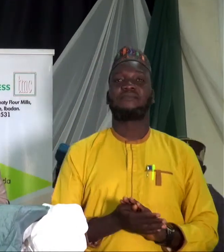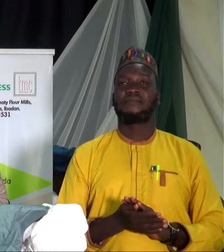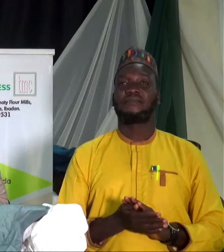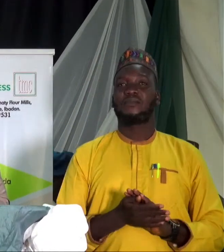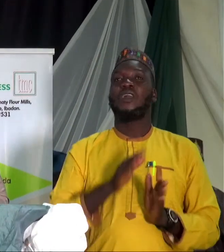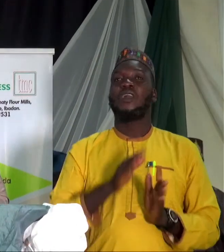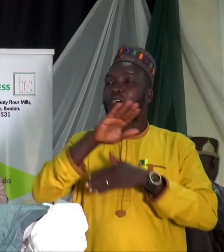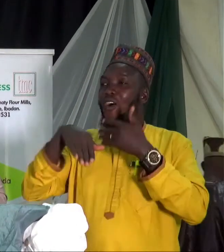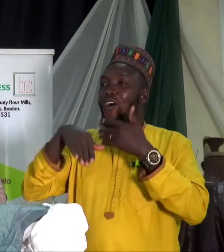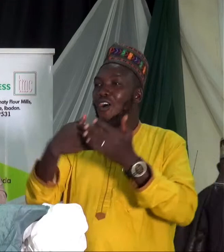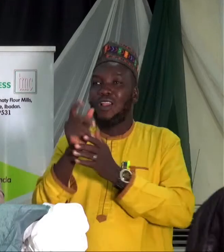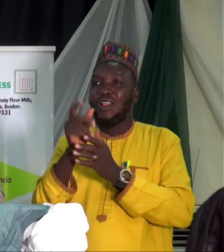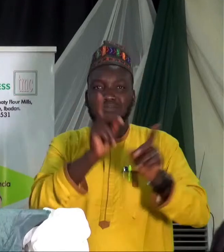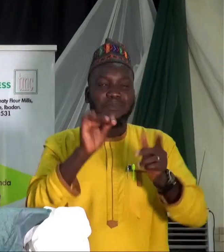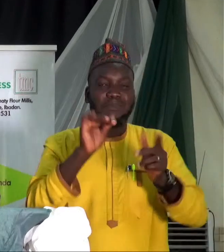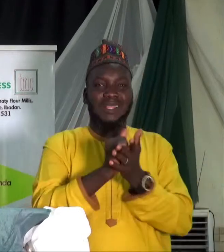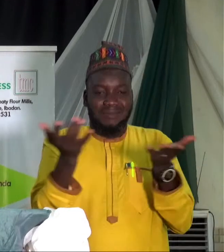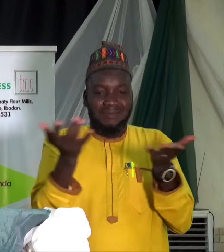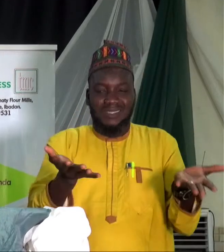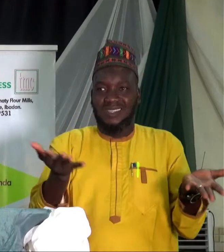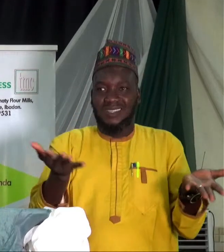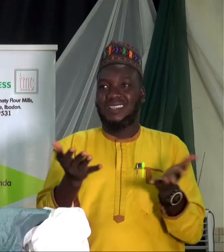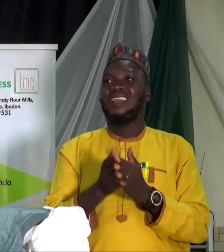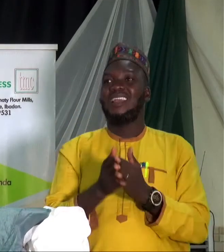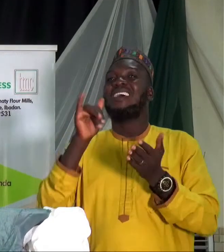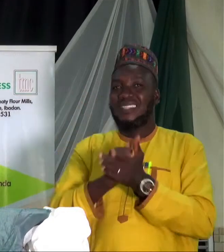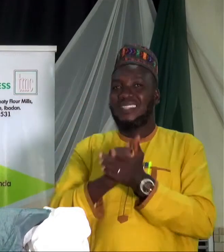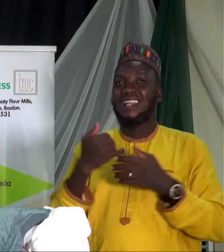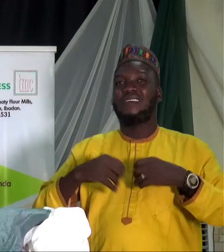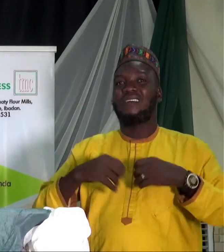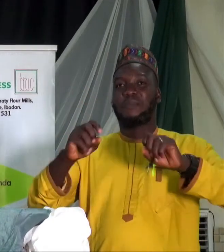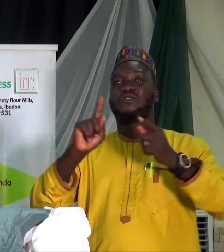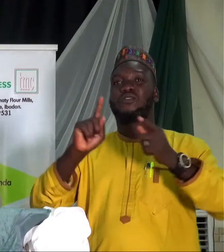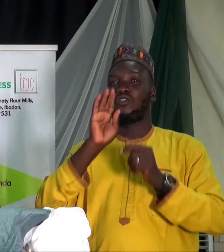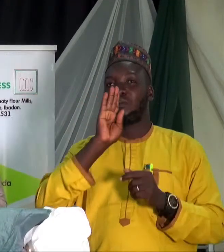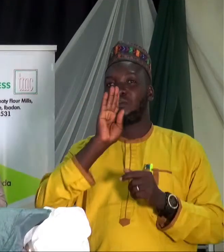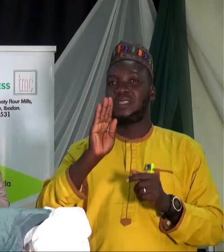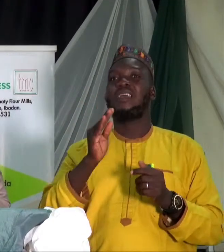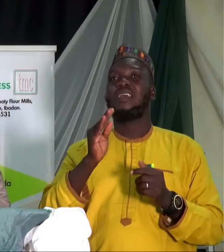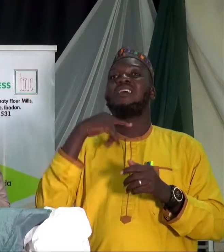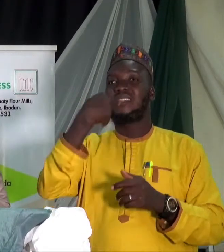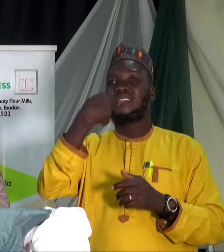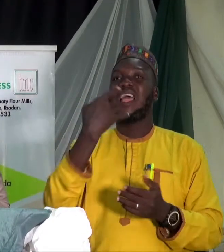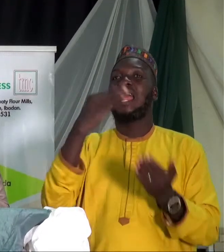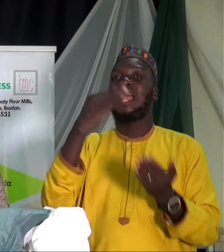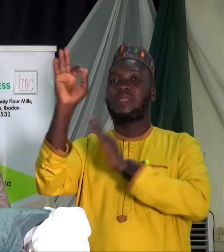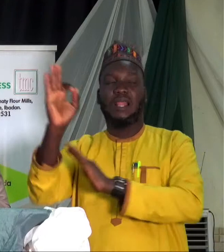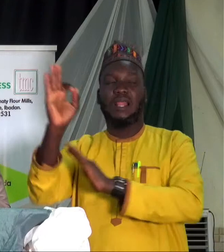gbogbo eni ti o wa wa nbi tolohun to kadara ipe ko wa nbi lodun ko se alhamdulillah